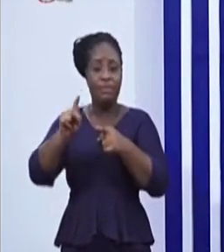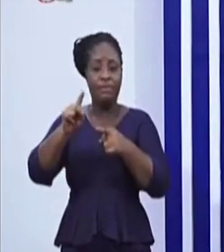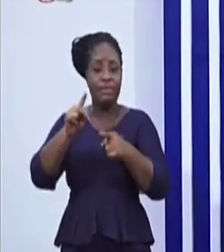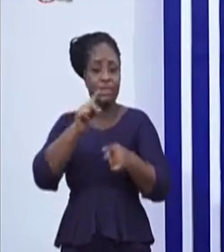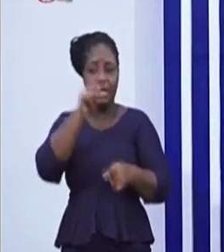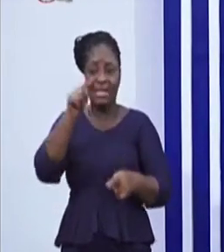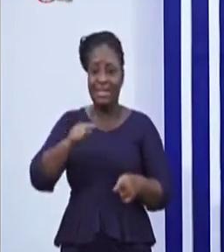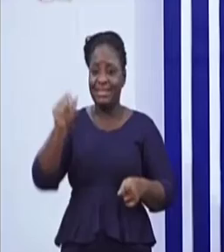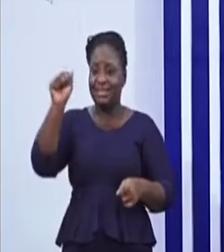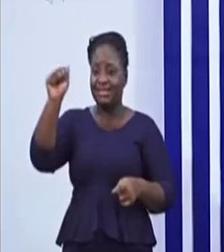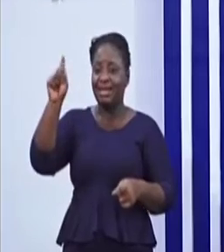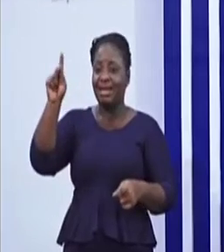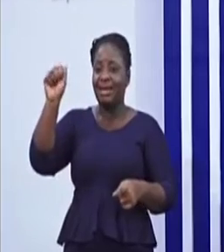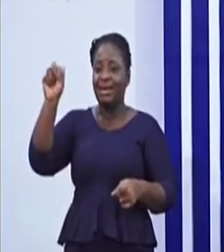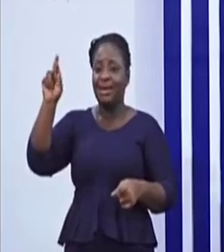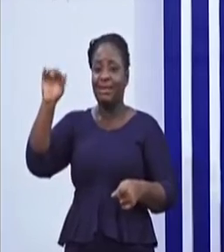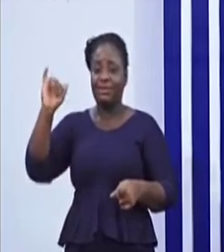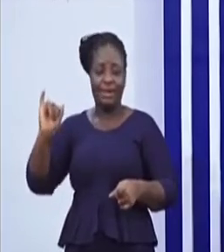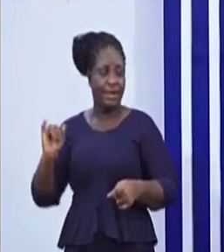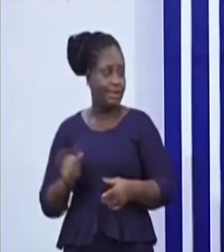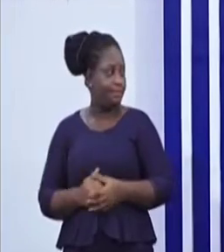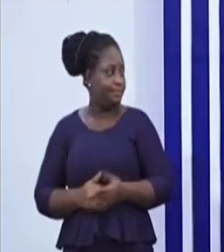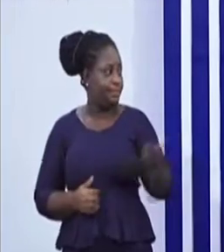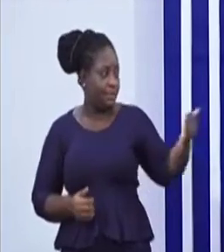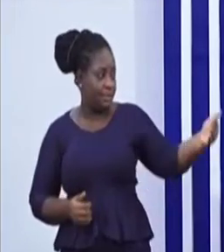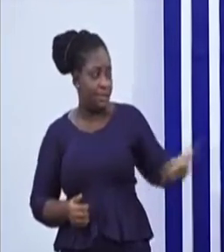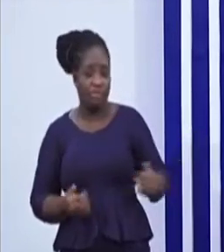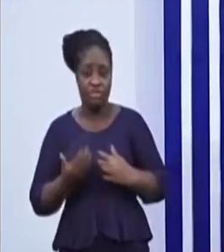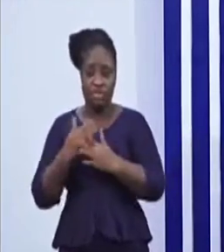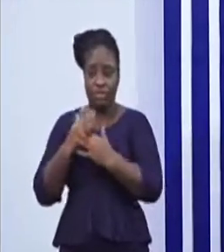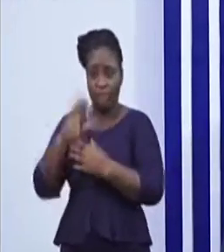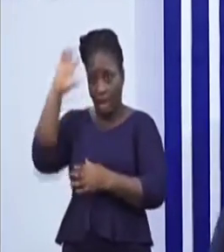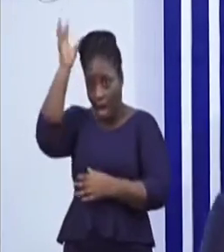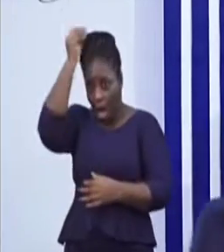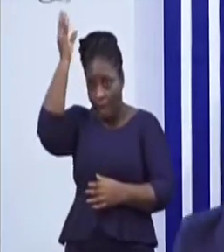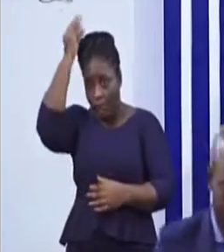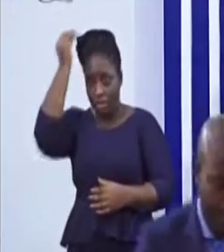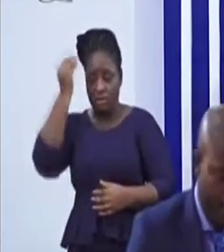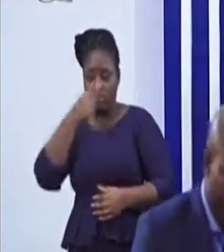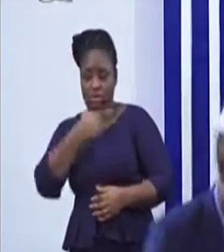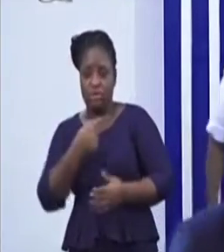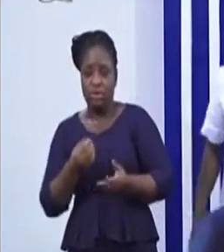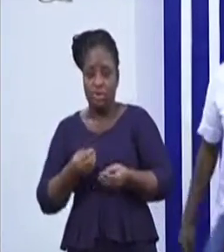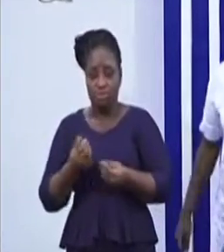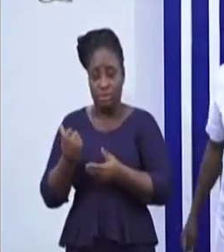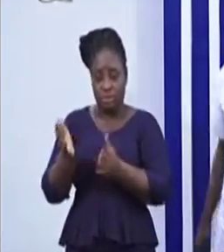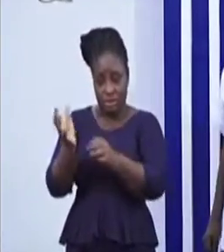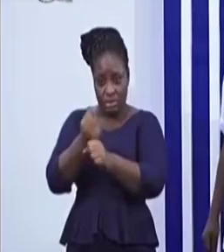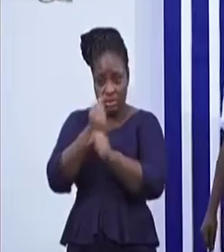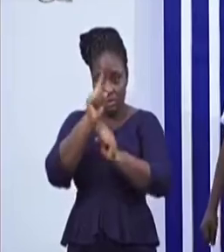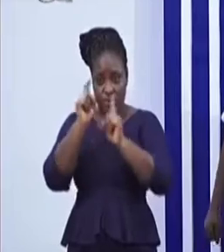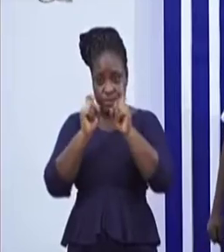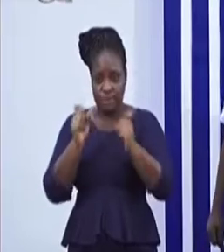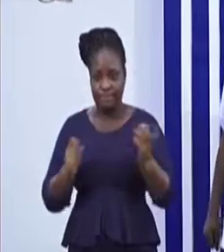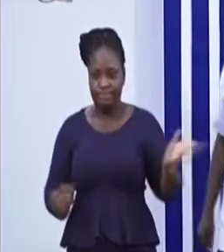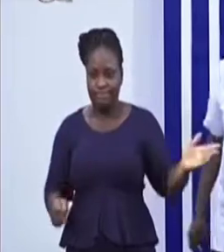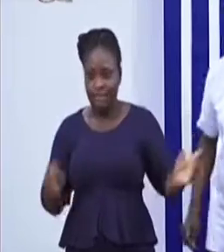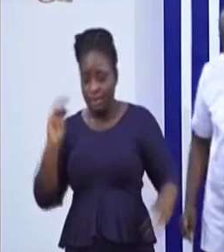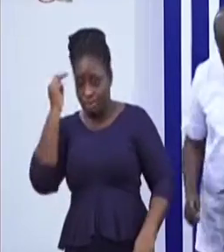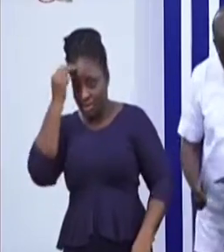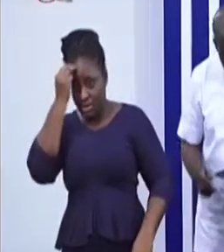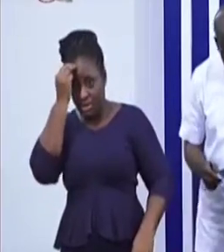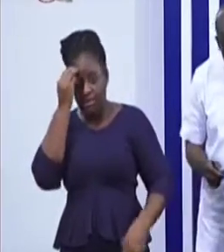first responders, particularly those in the ambulances. Please share it with us, and then we'll take the questions. Yeah. Honorable Minister